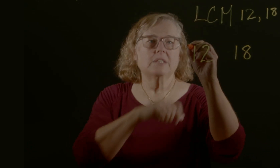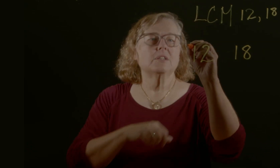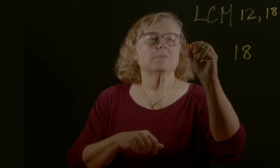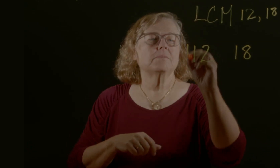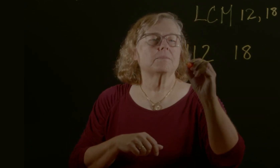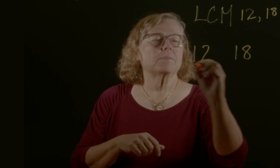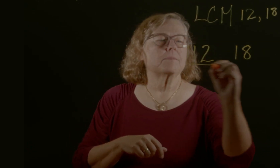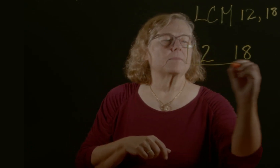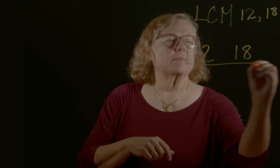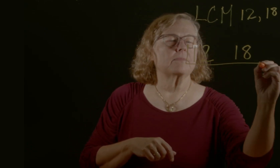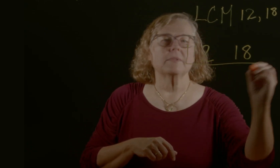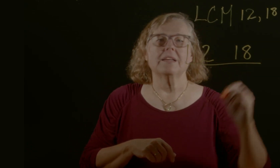We're going to put that upside down divisor here.